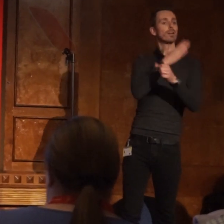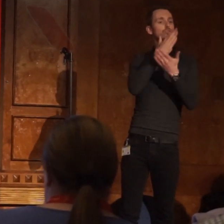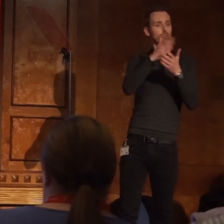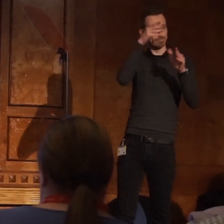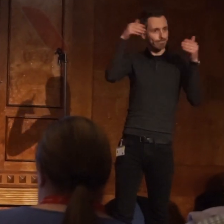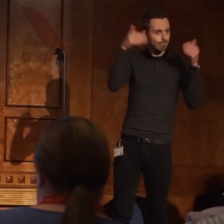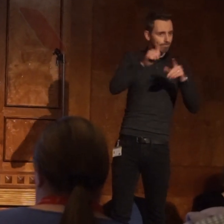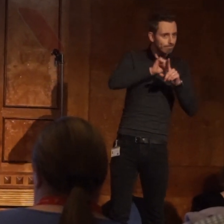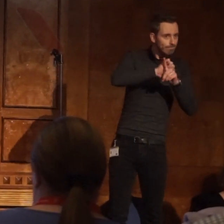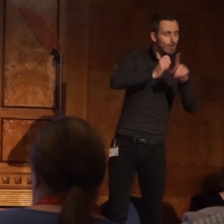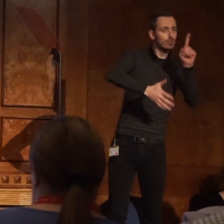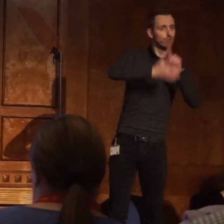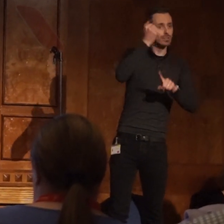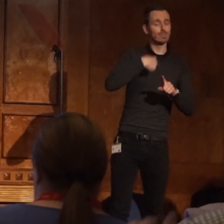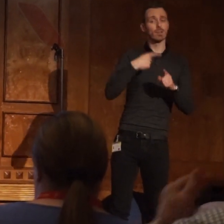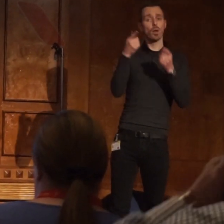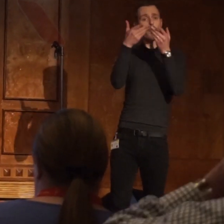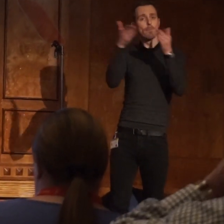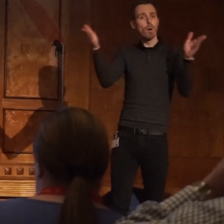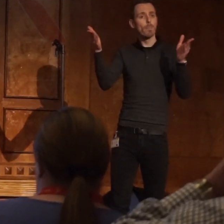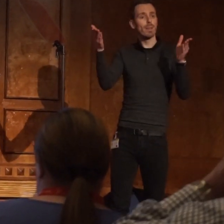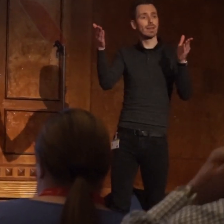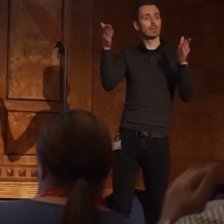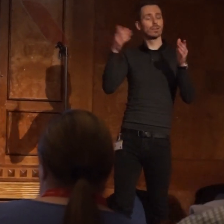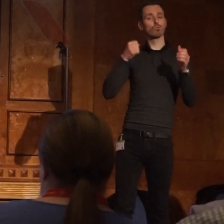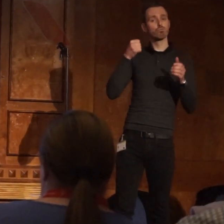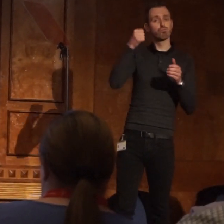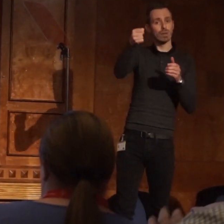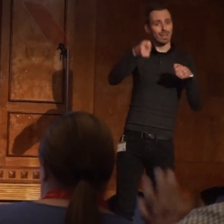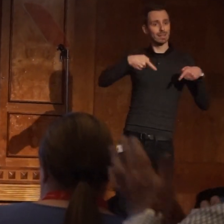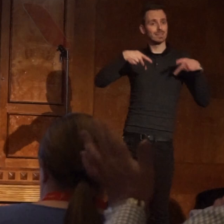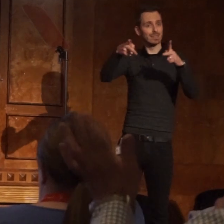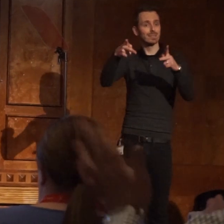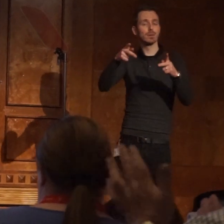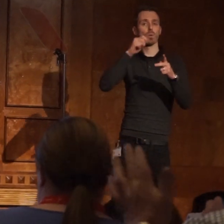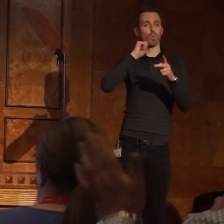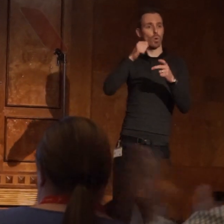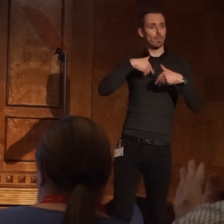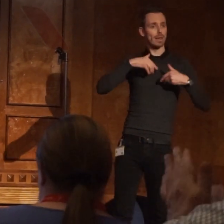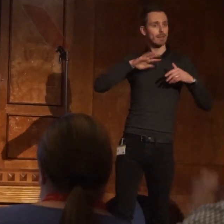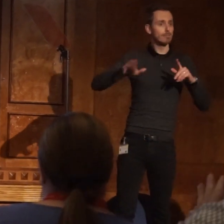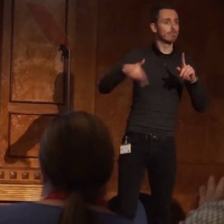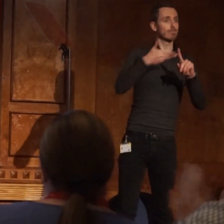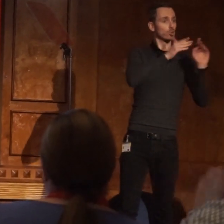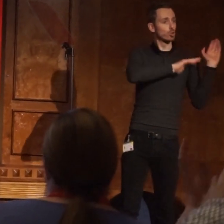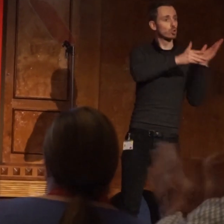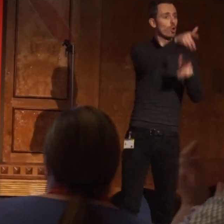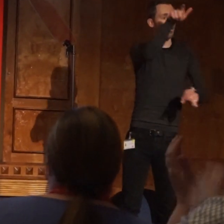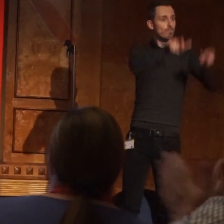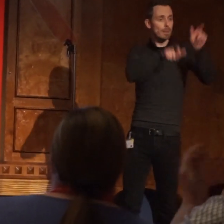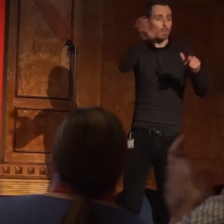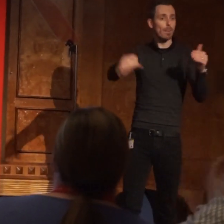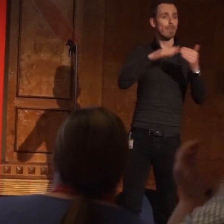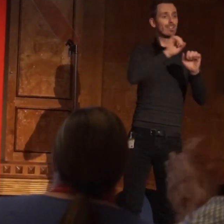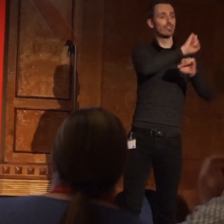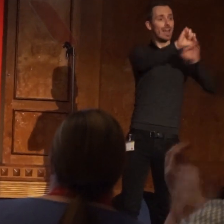a publicly owned railway system, yes, run for people and not for profit, but also